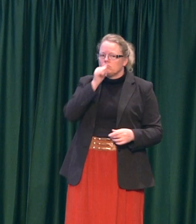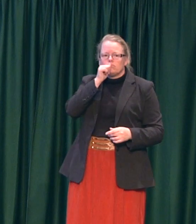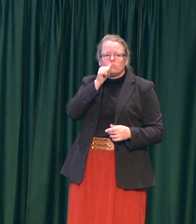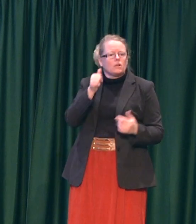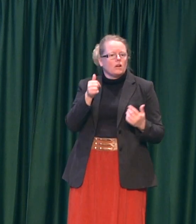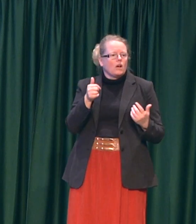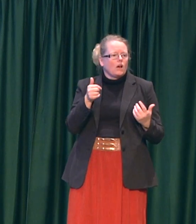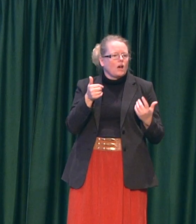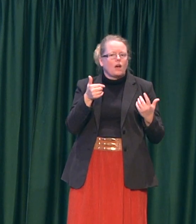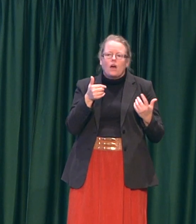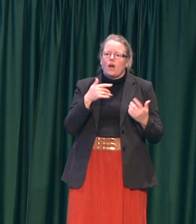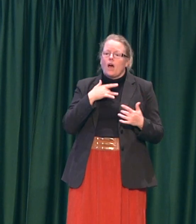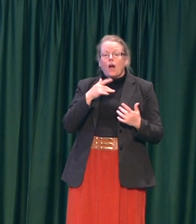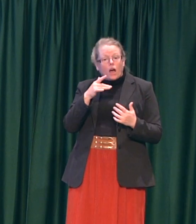And my friend said, it's private.